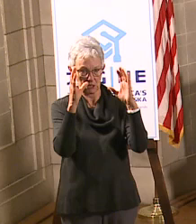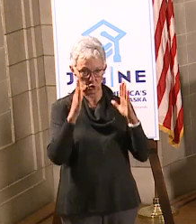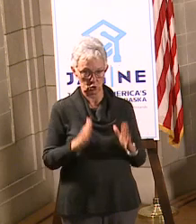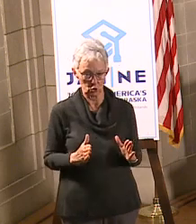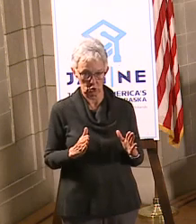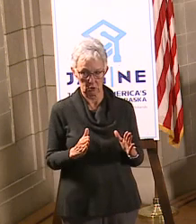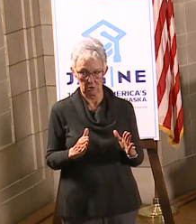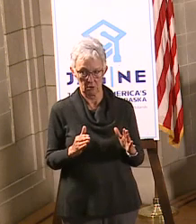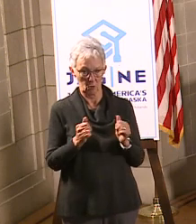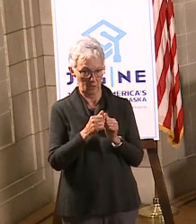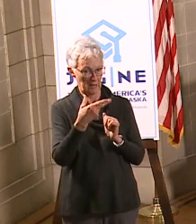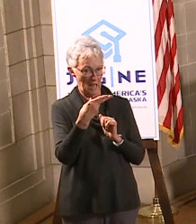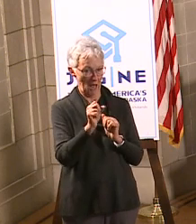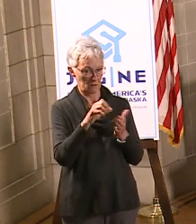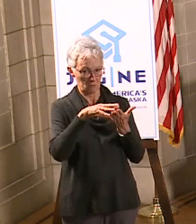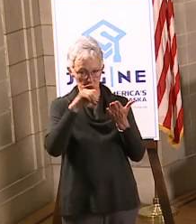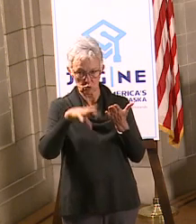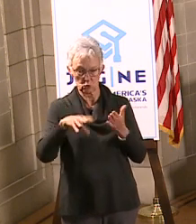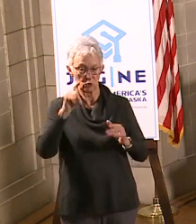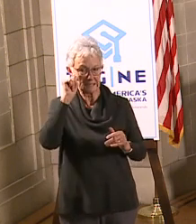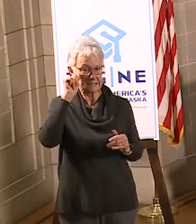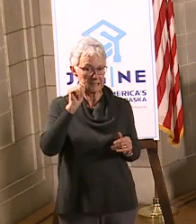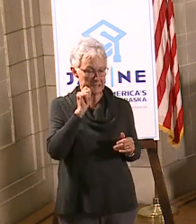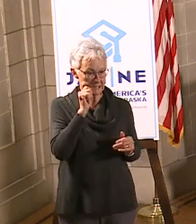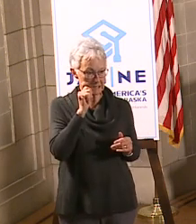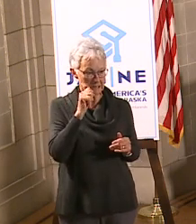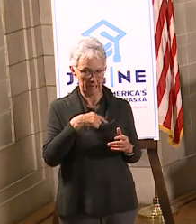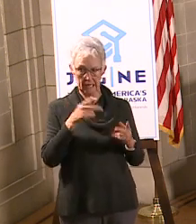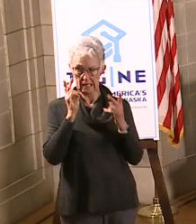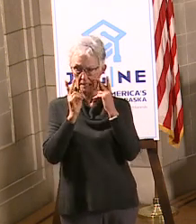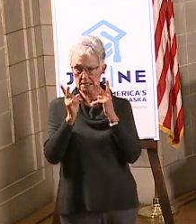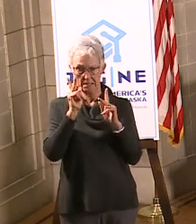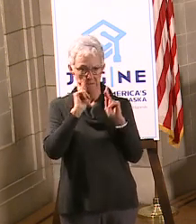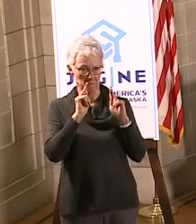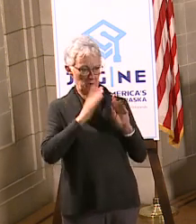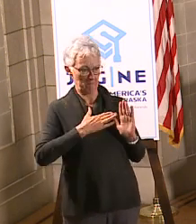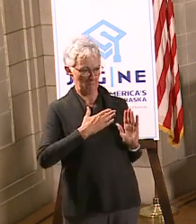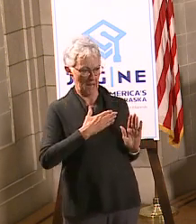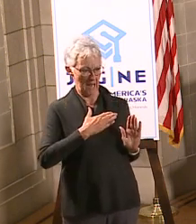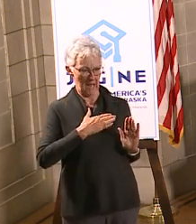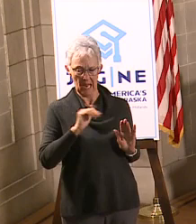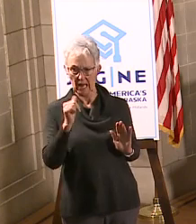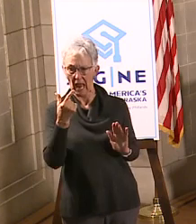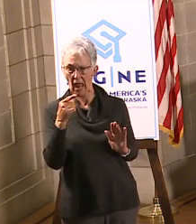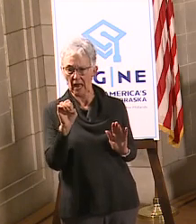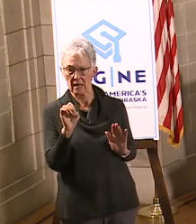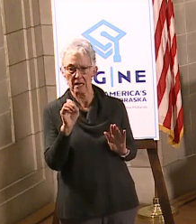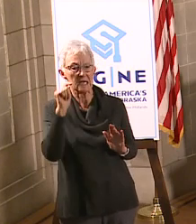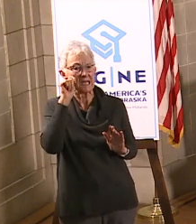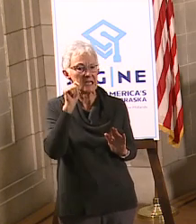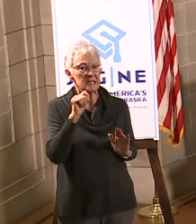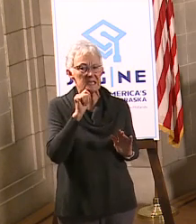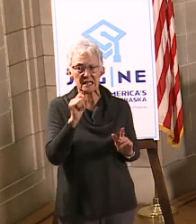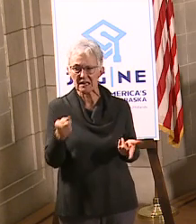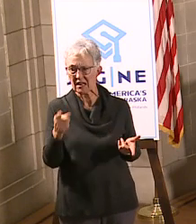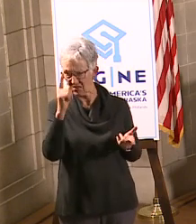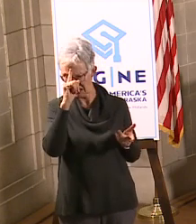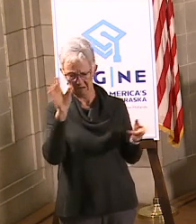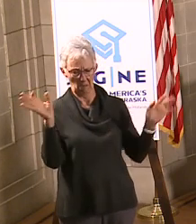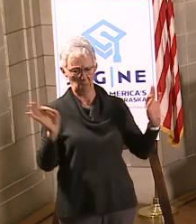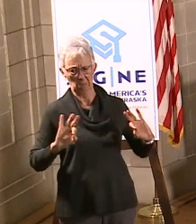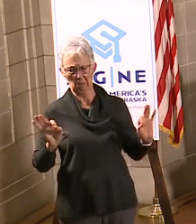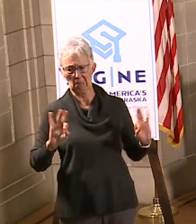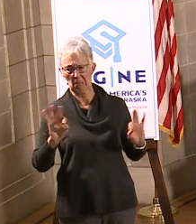I see that people my age, teenagers, we tend to be kind of short-sighted. We think the virus maybe